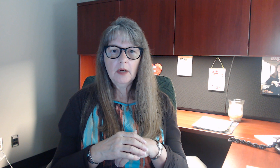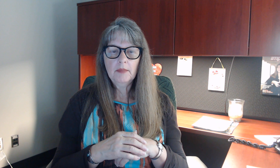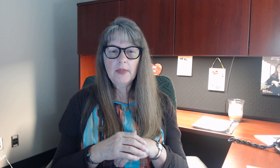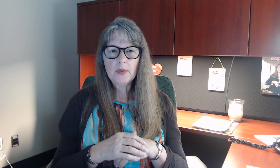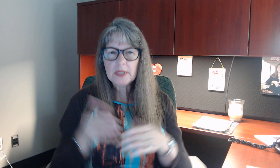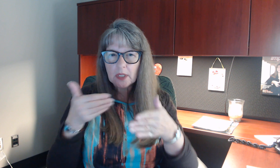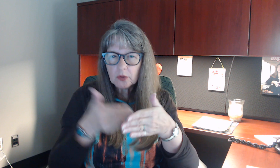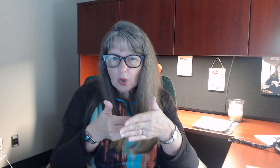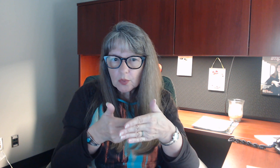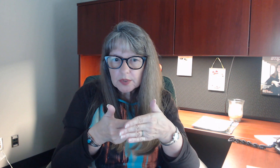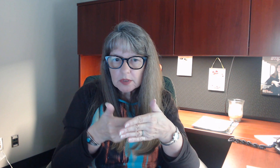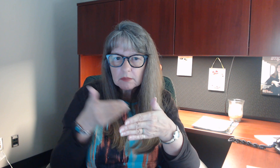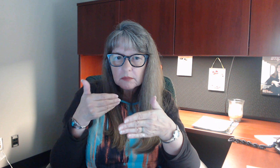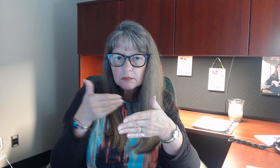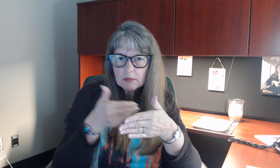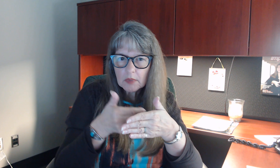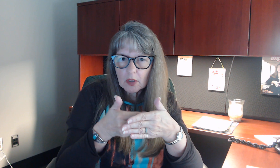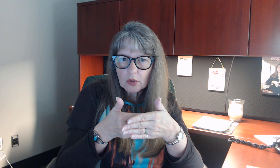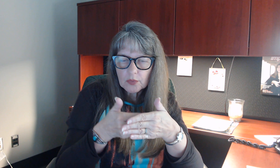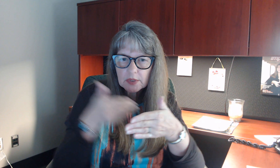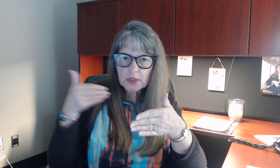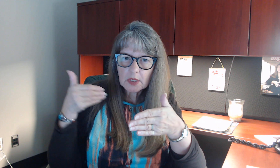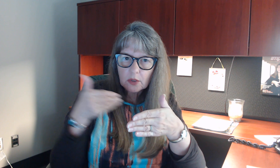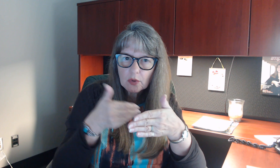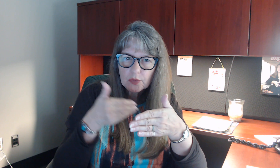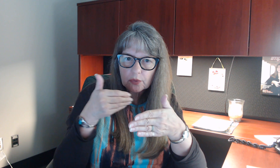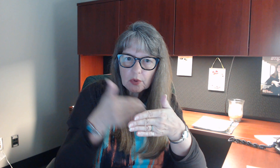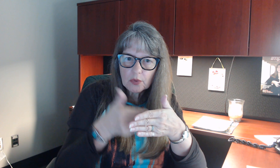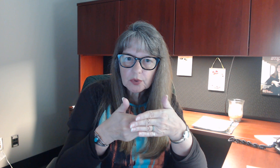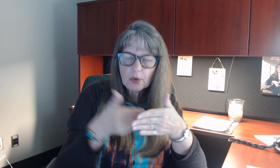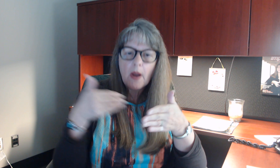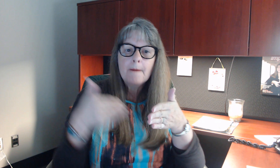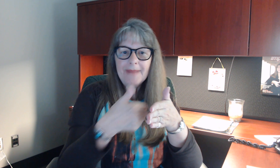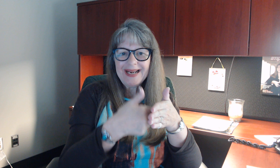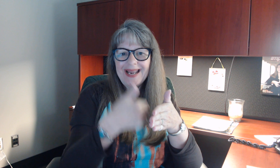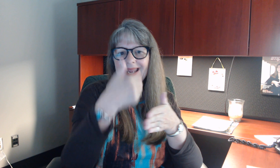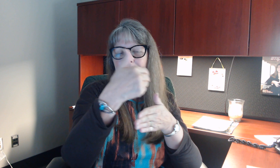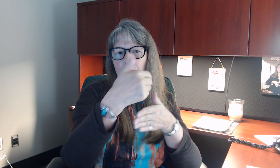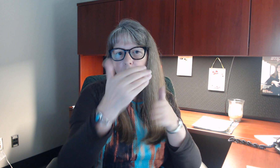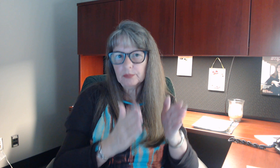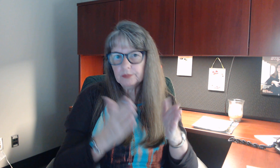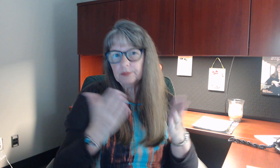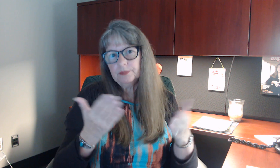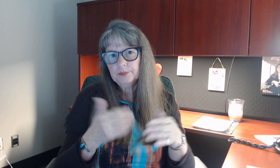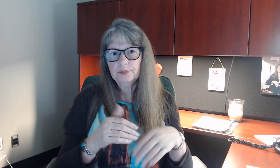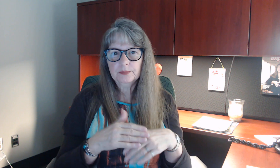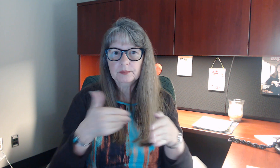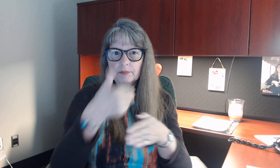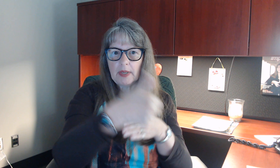And then we did close, it's getting closer, my neighbor,